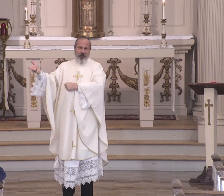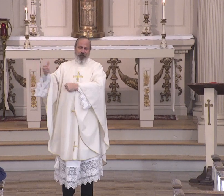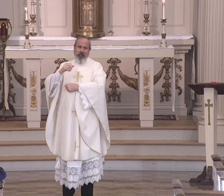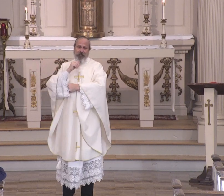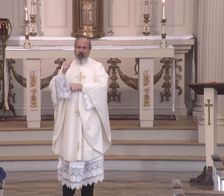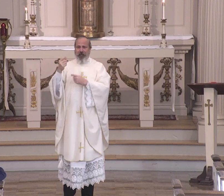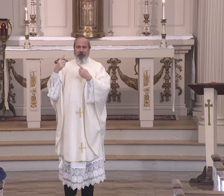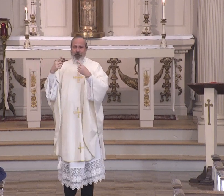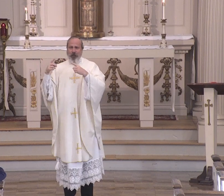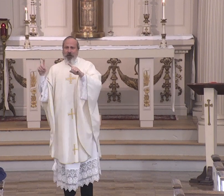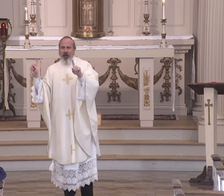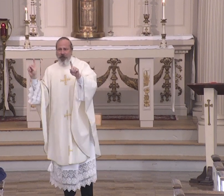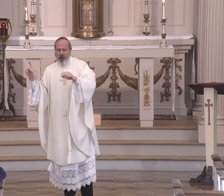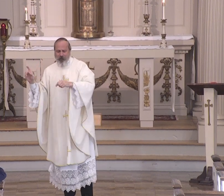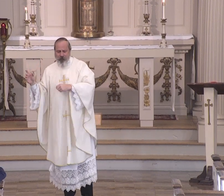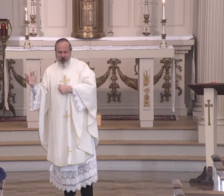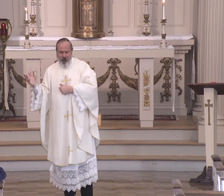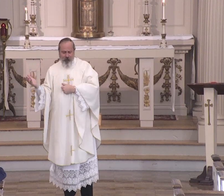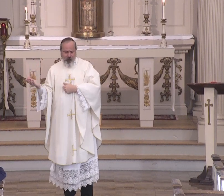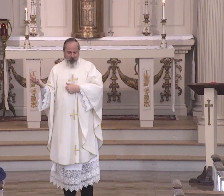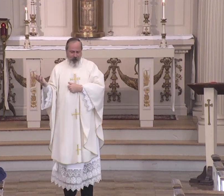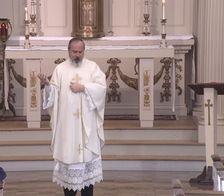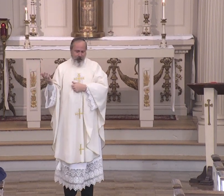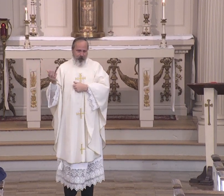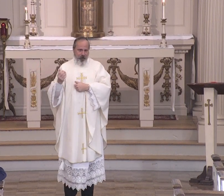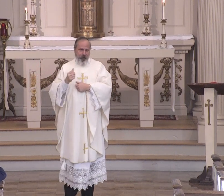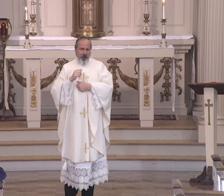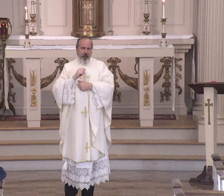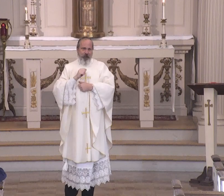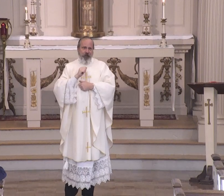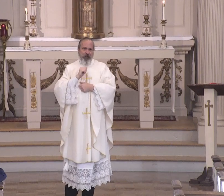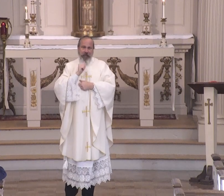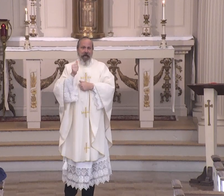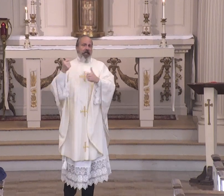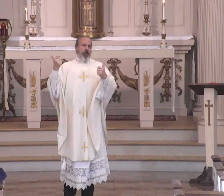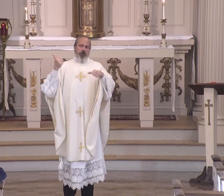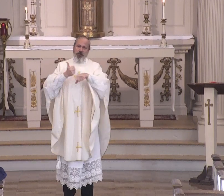The devil will destroy himself.